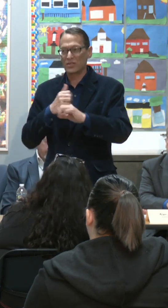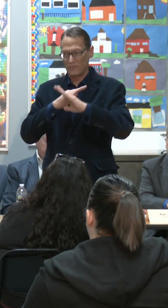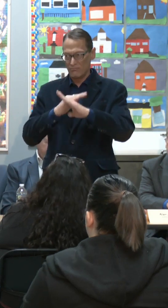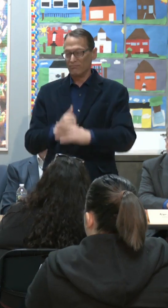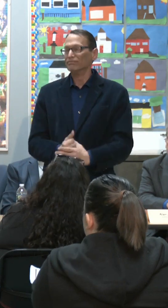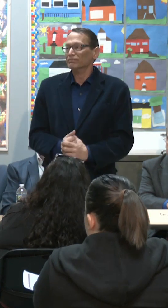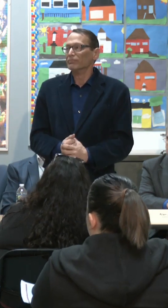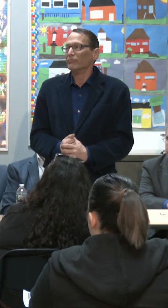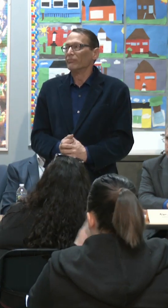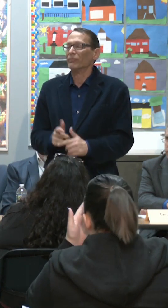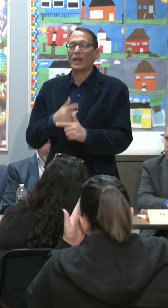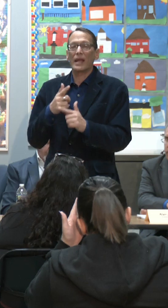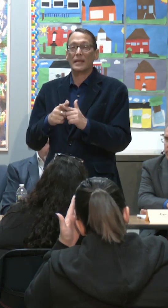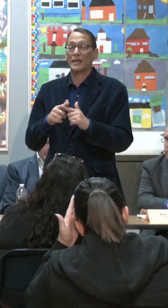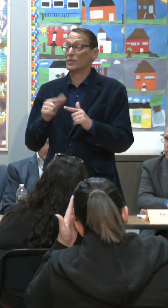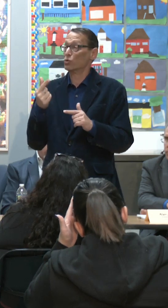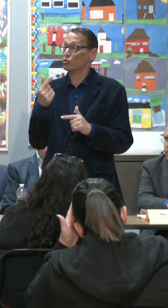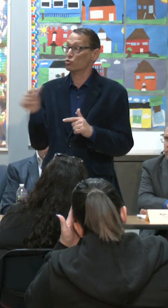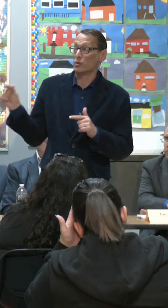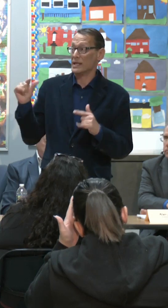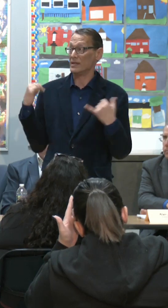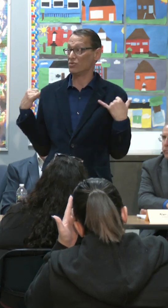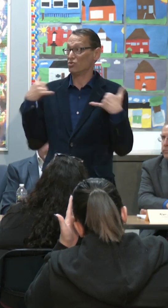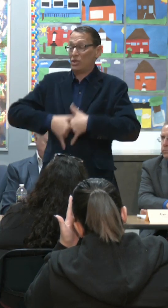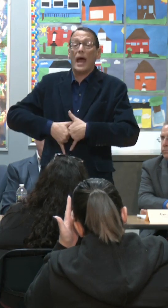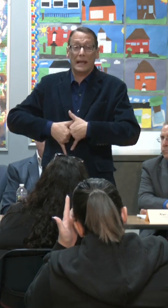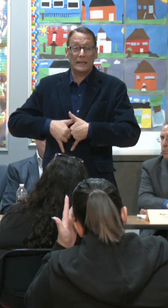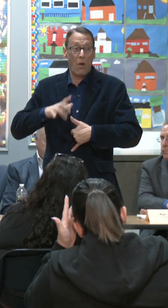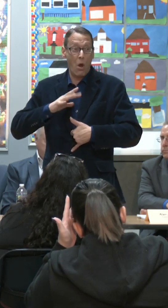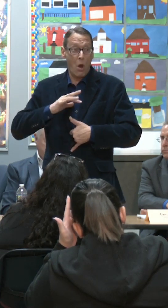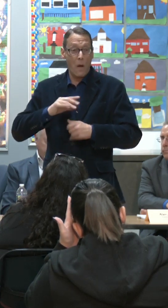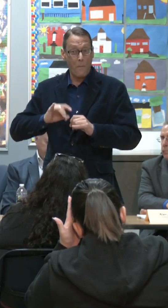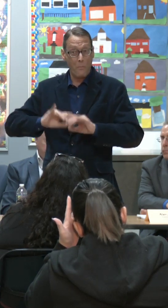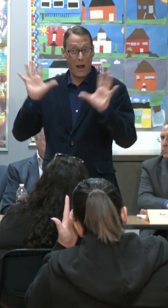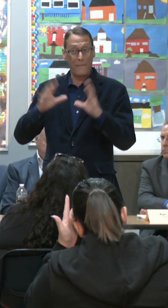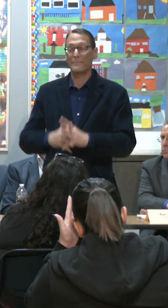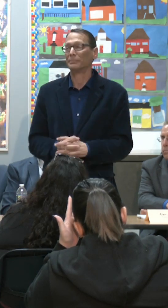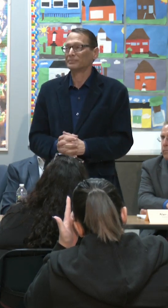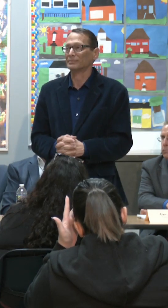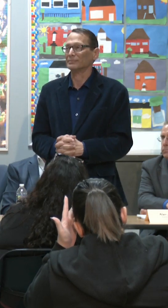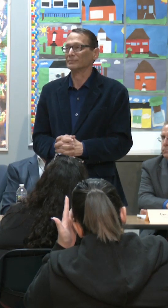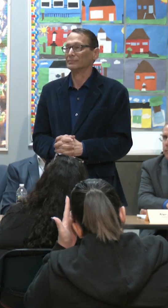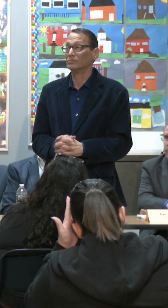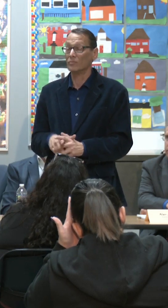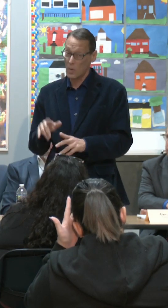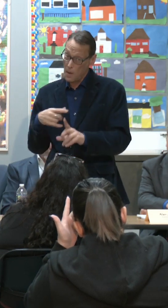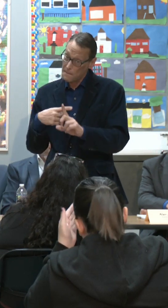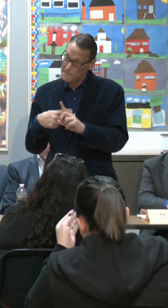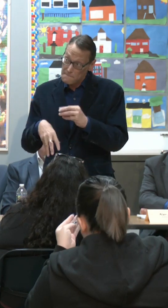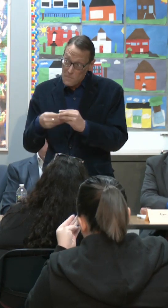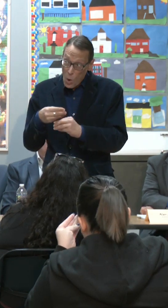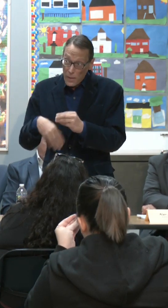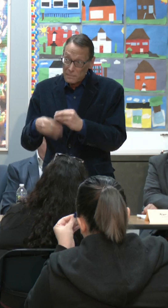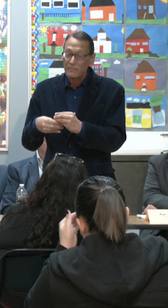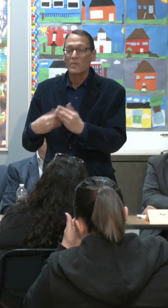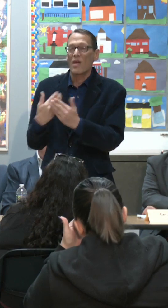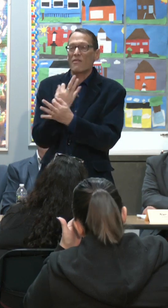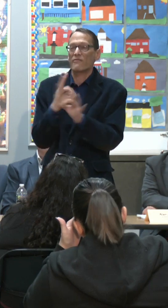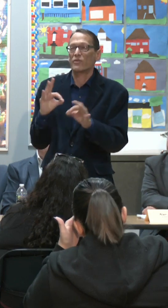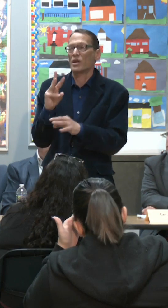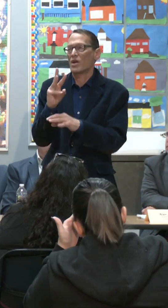gym floor and renovated the locker rooms, upgraded the boiler, the roof, and the HVAC system. And we're